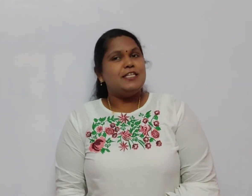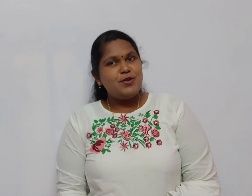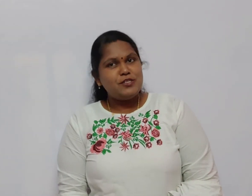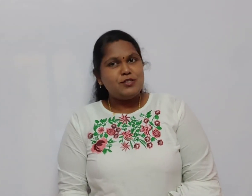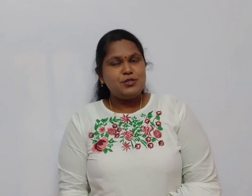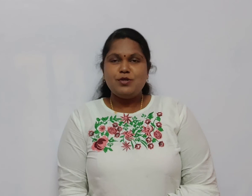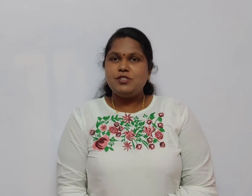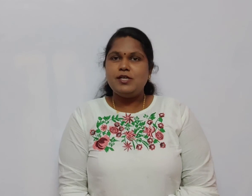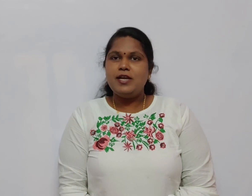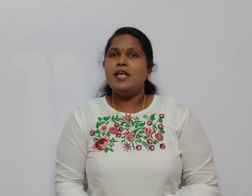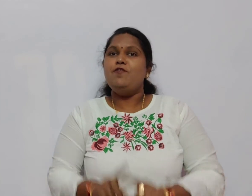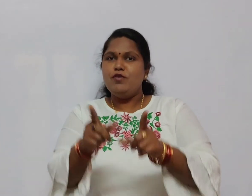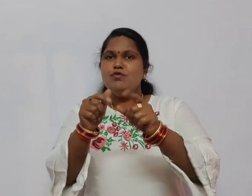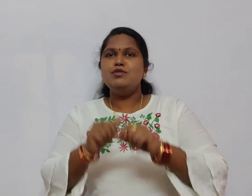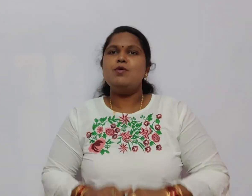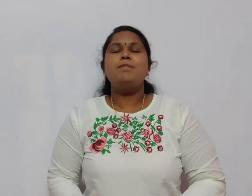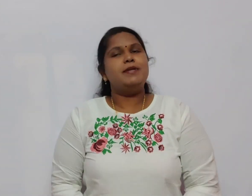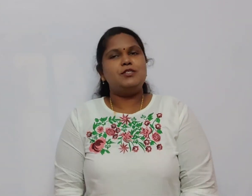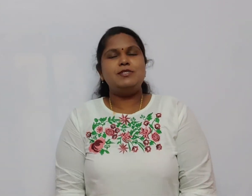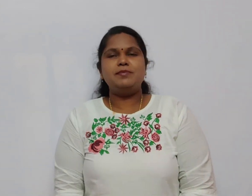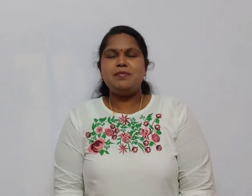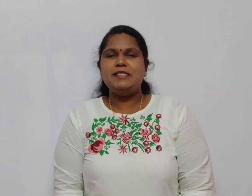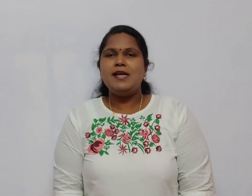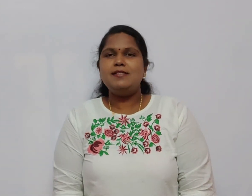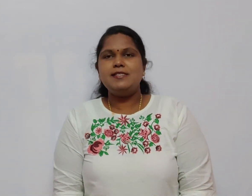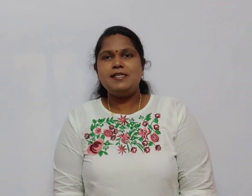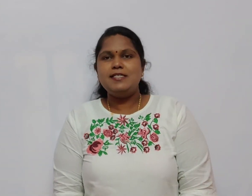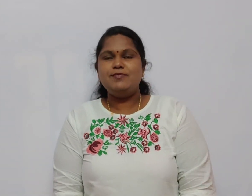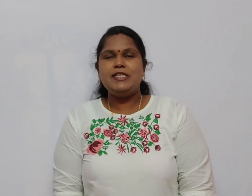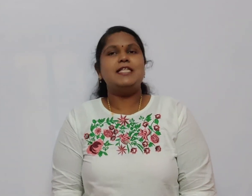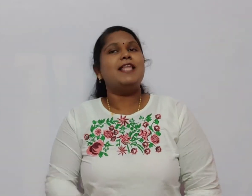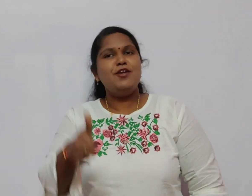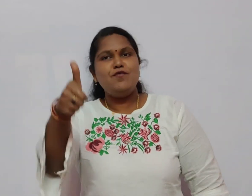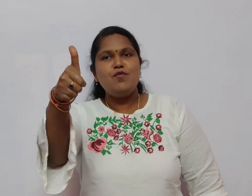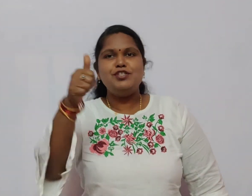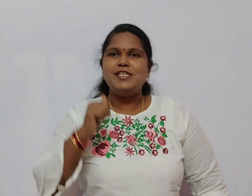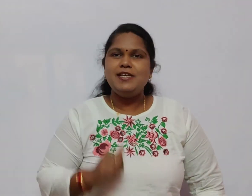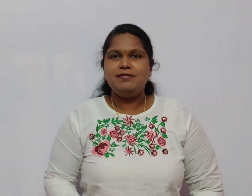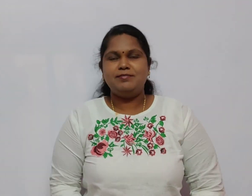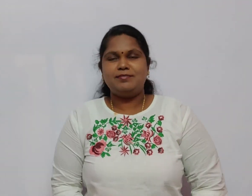Did you enjoy the story, children? If you do so, please do subscribe my channel. This is Learning with Geeta. Thank you for watching.